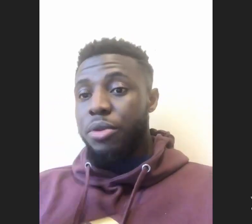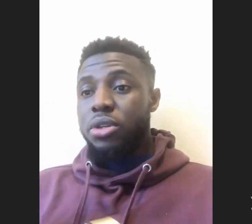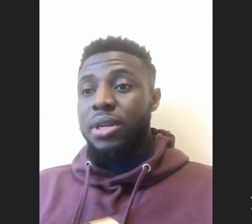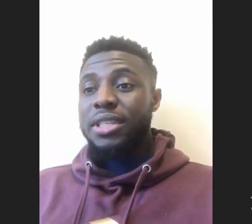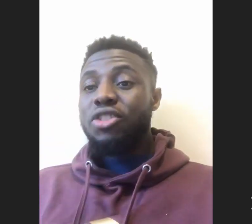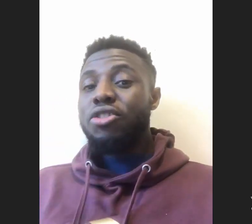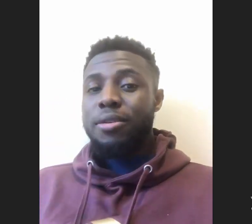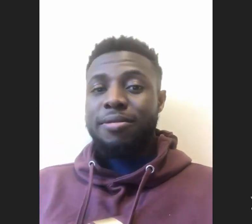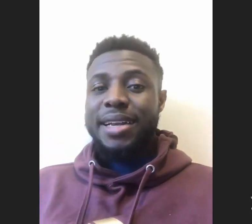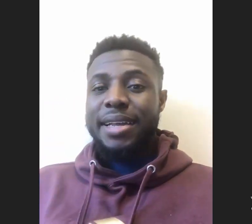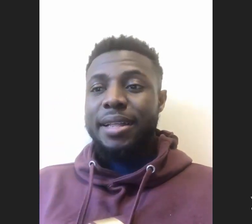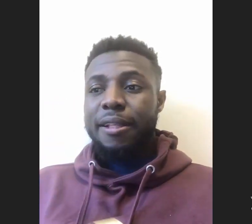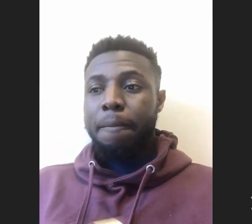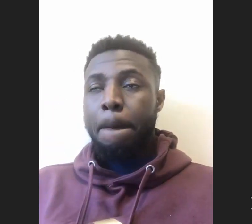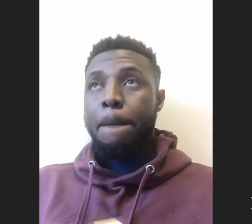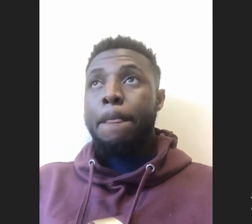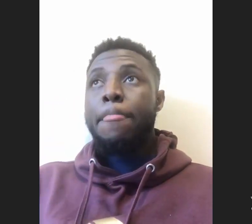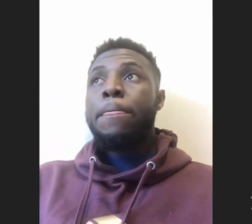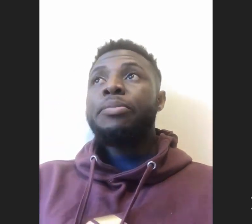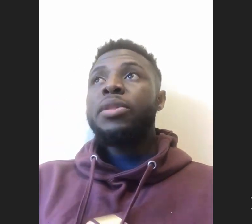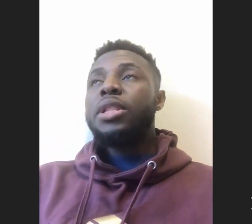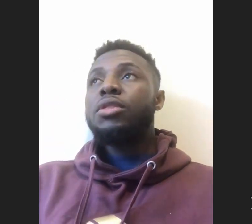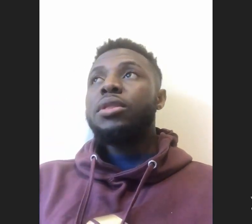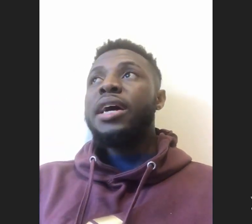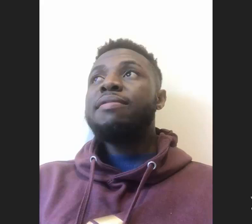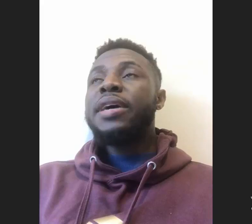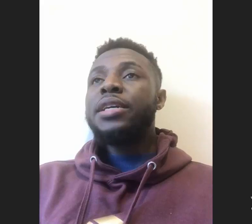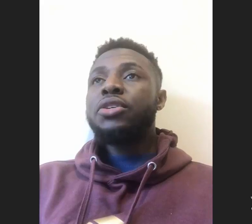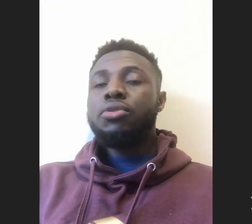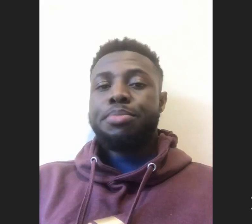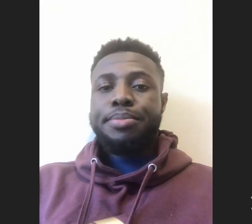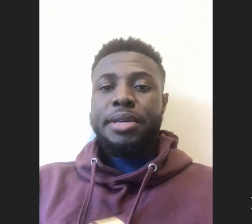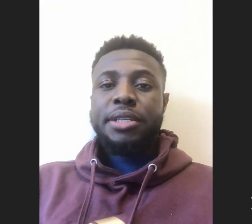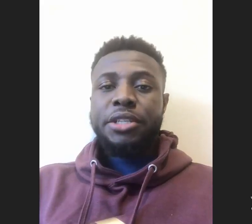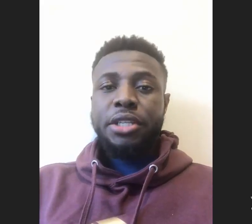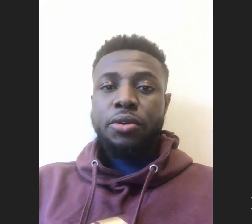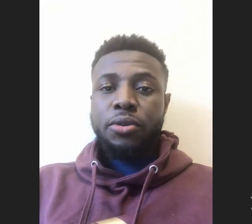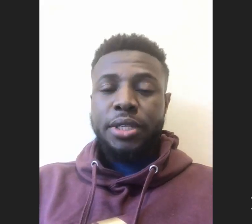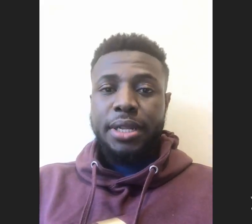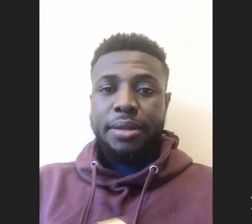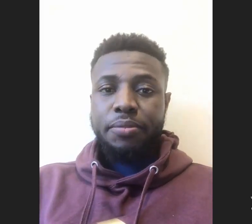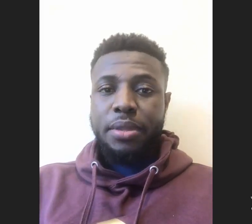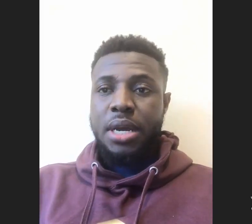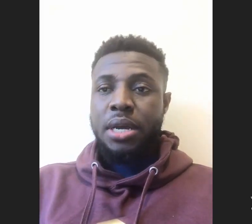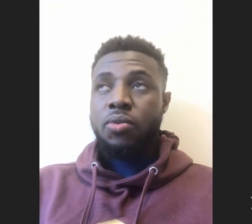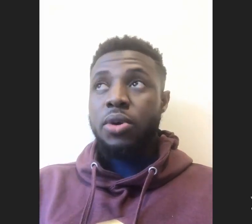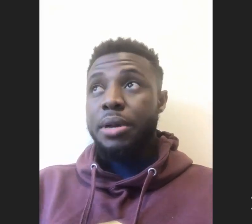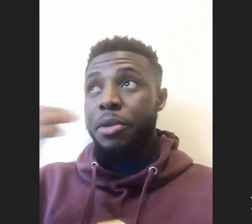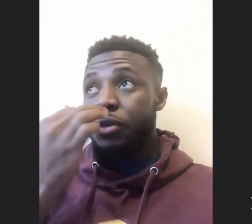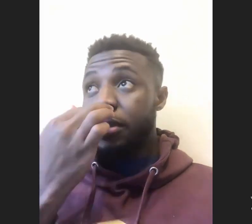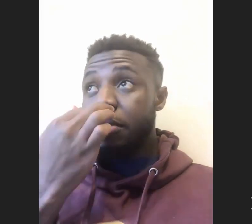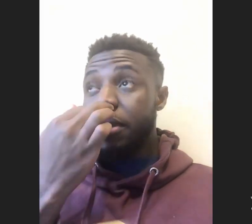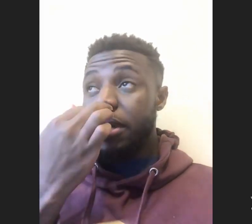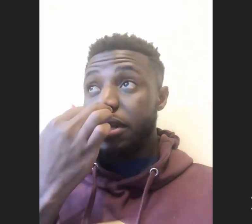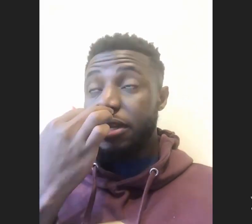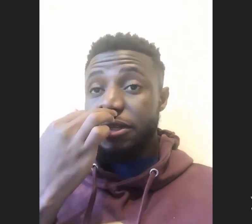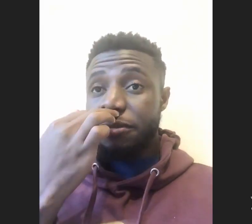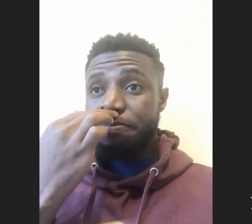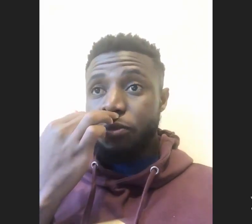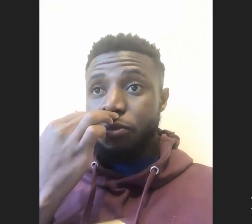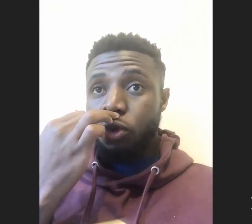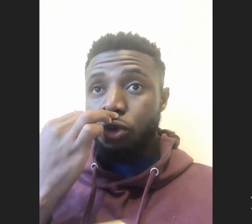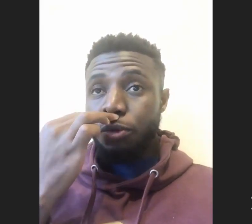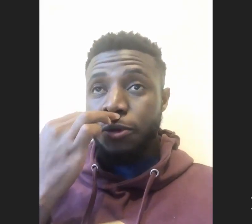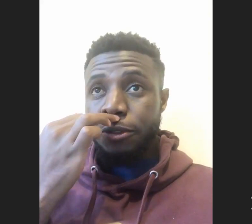what information is not valid. The advice, as Chinelo said, and what I mentioned in the beginning,